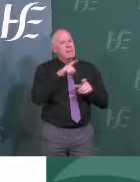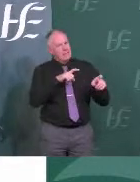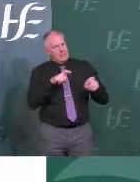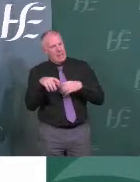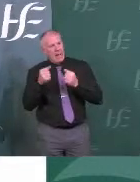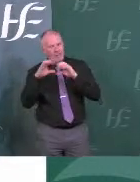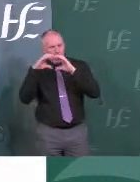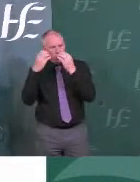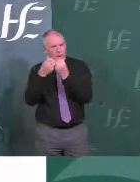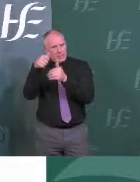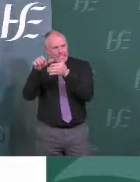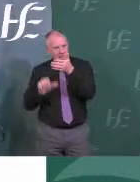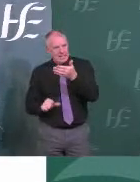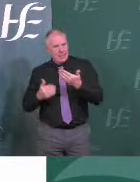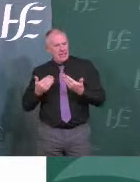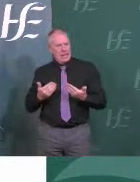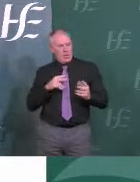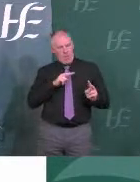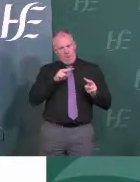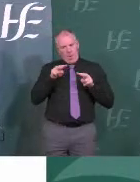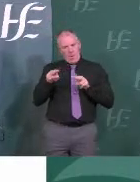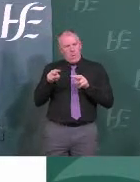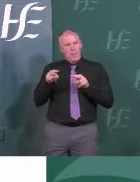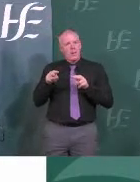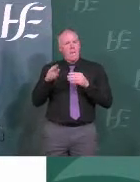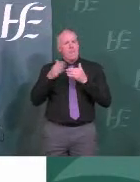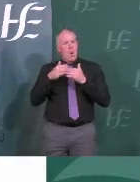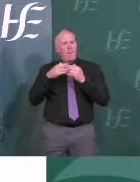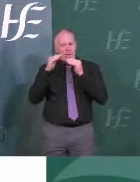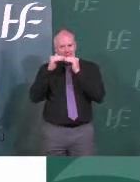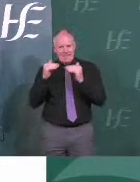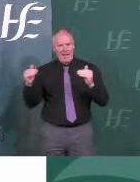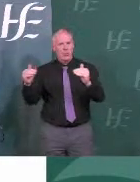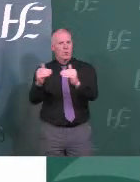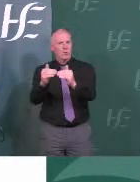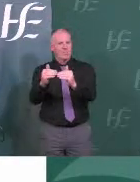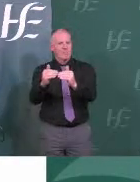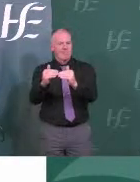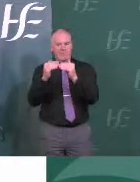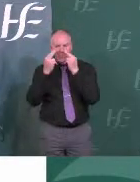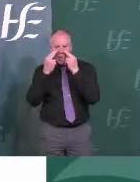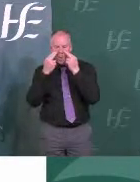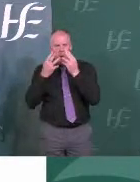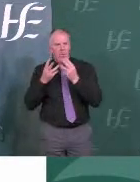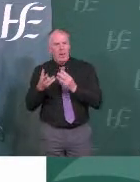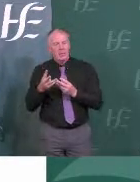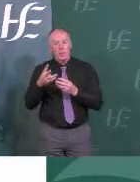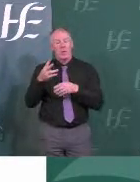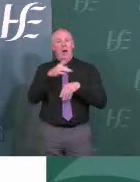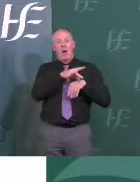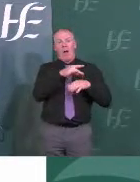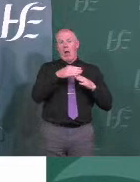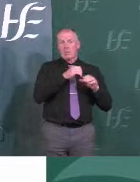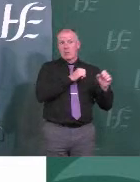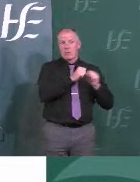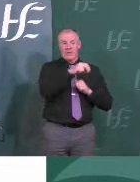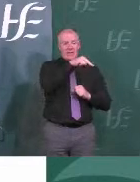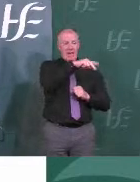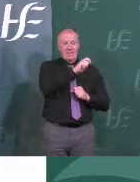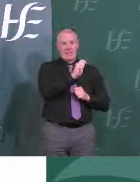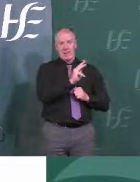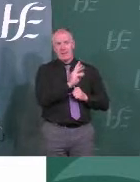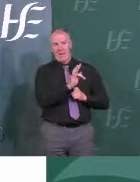significant waiting lists in the community, and we're now starting to look at these in a more standardised way across all of our services. In relation to acute services, we've had the